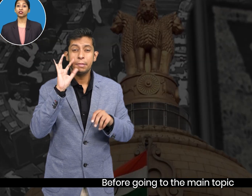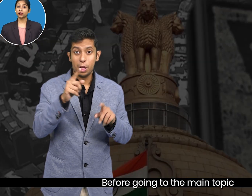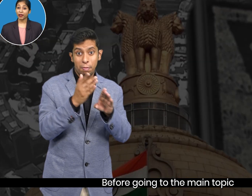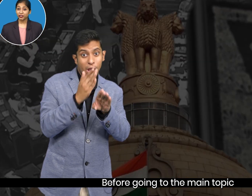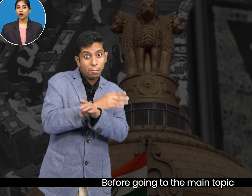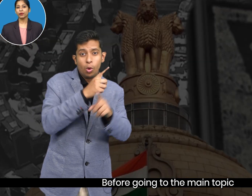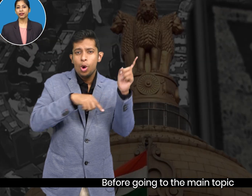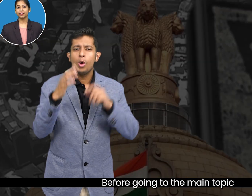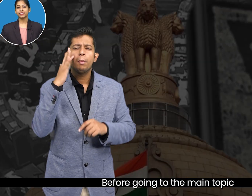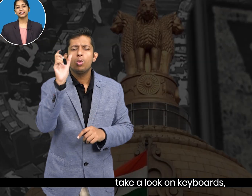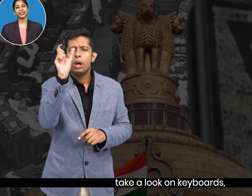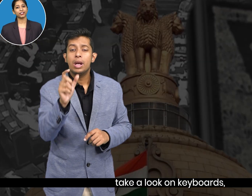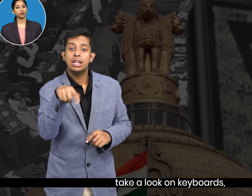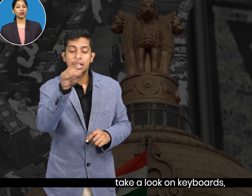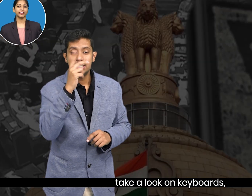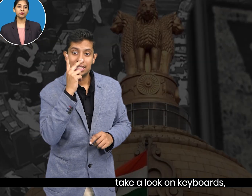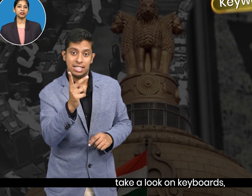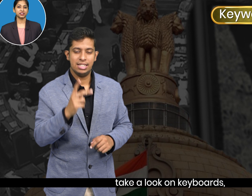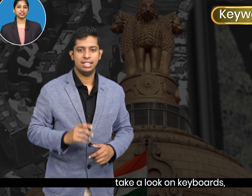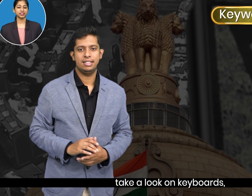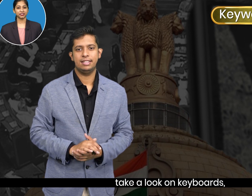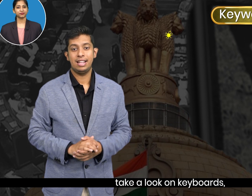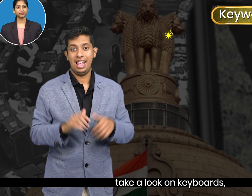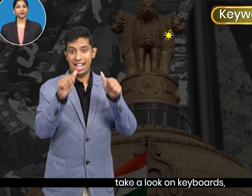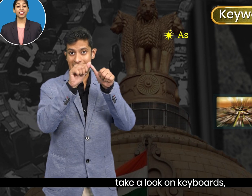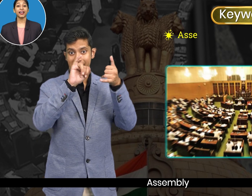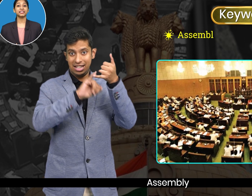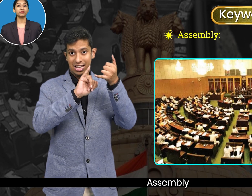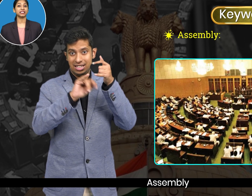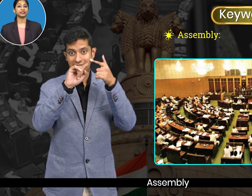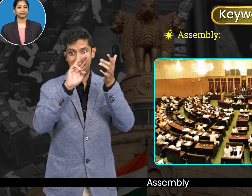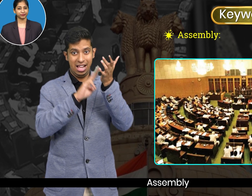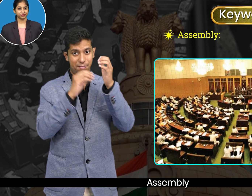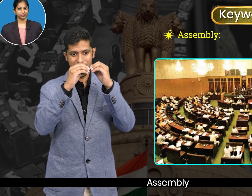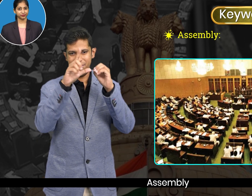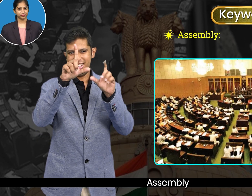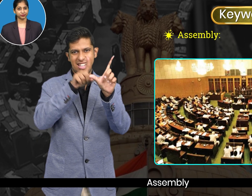Before going to the main topic, take a look on keywords. Assembly.